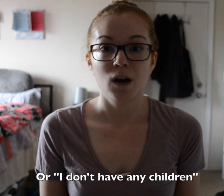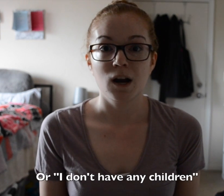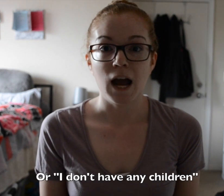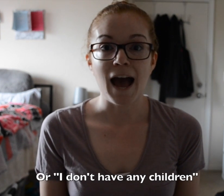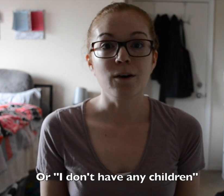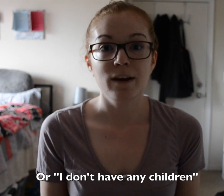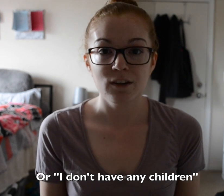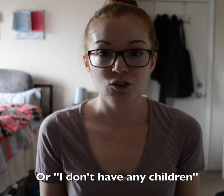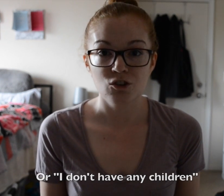or I don't have any children.